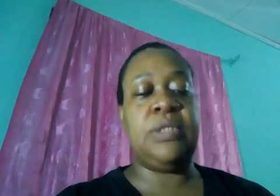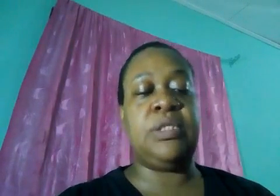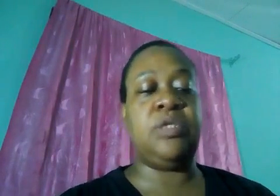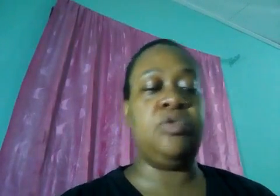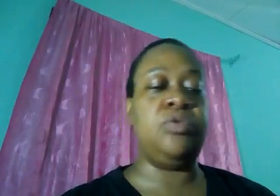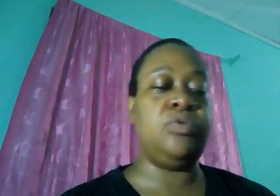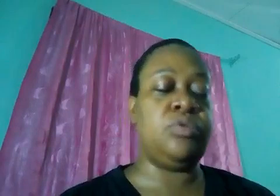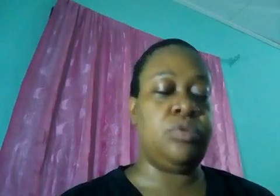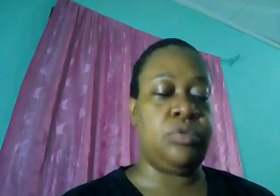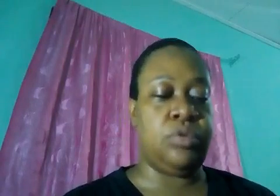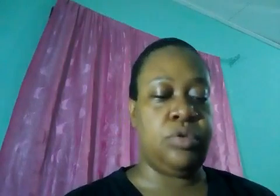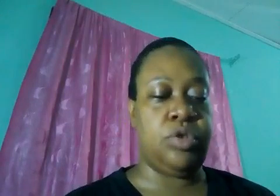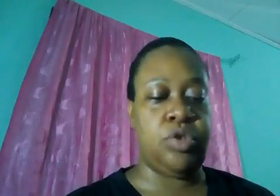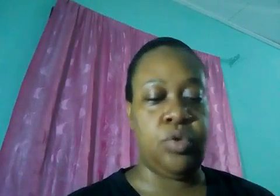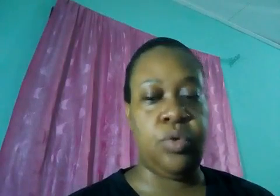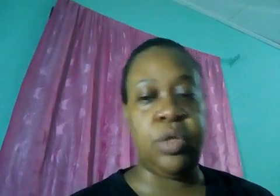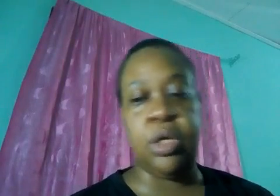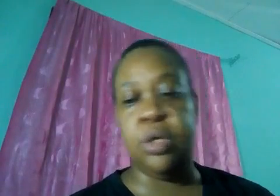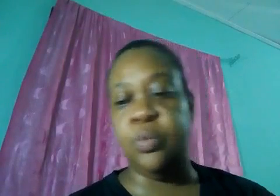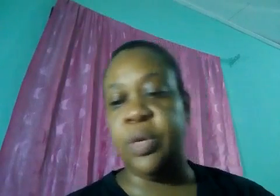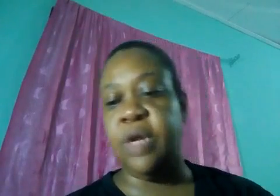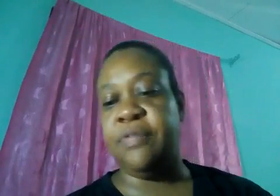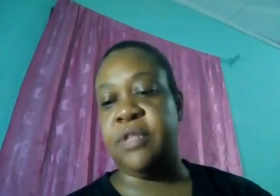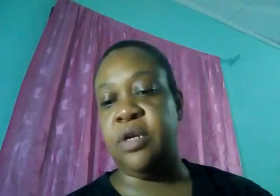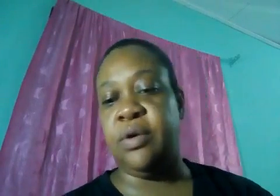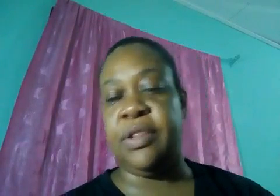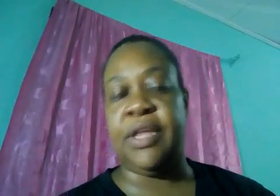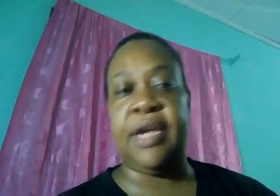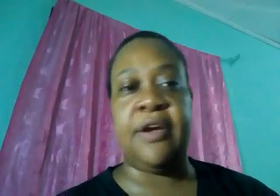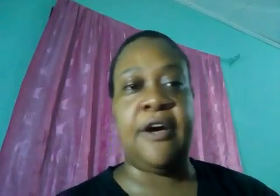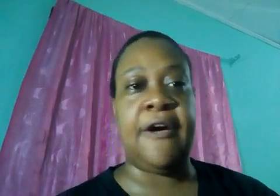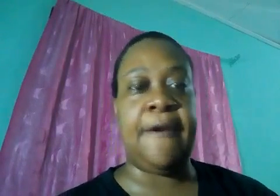you do the will of the Lord thy God,